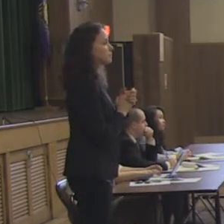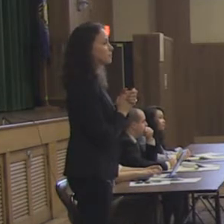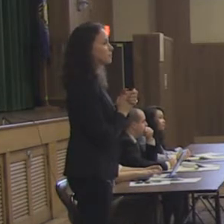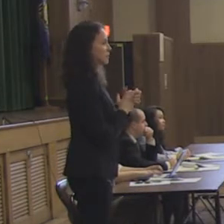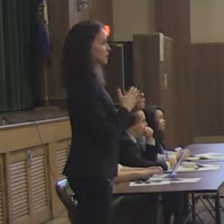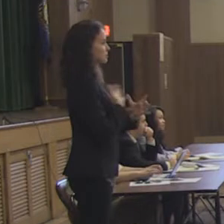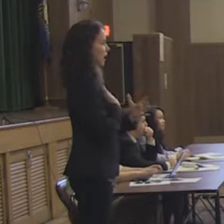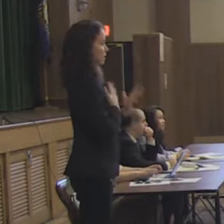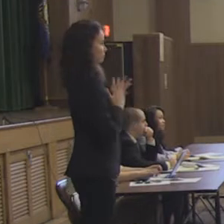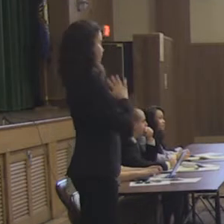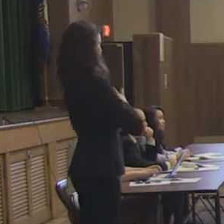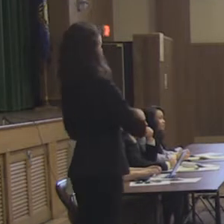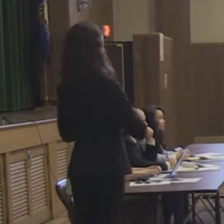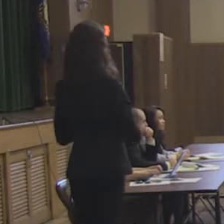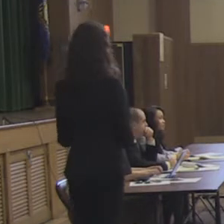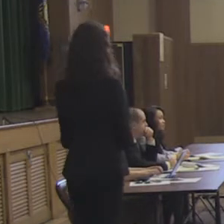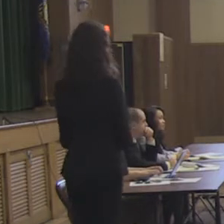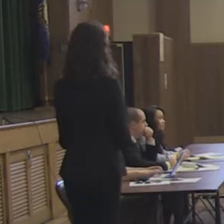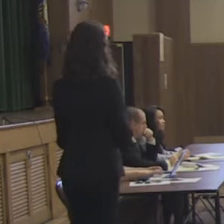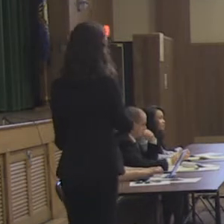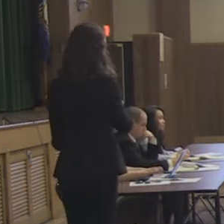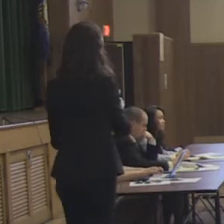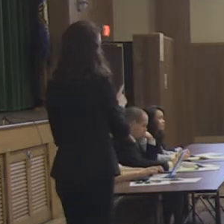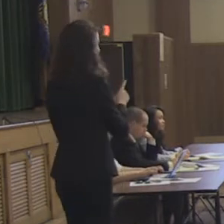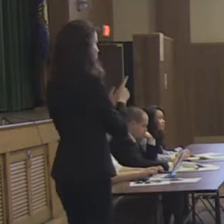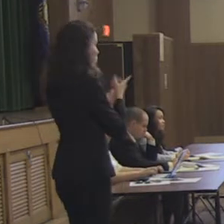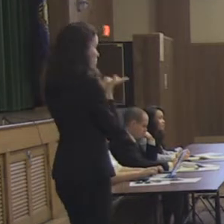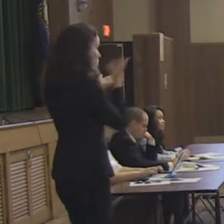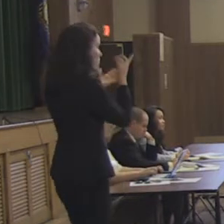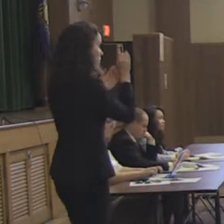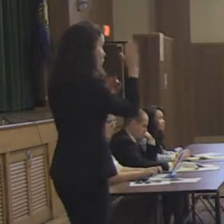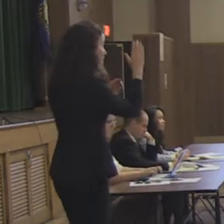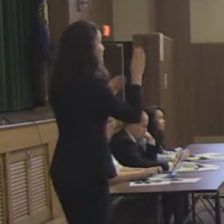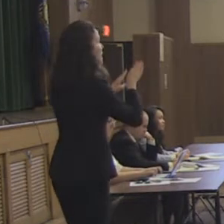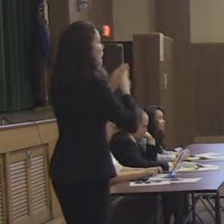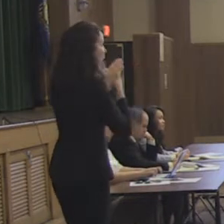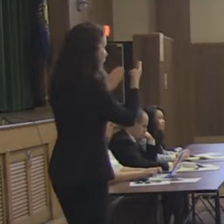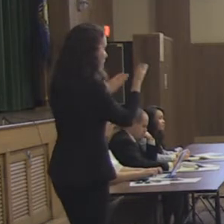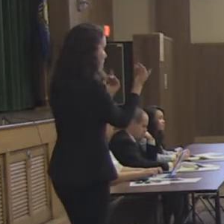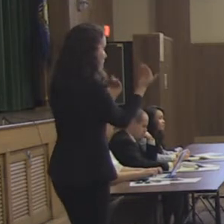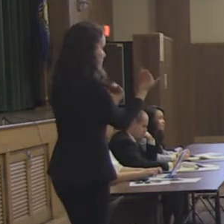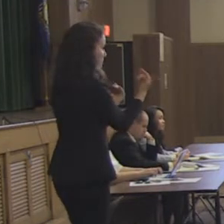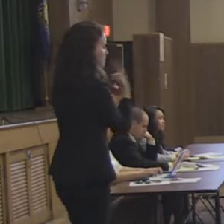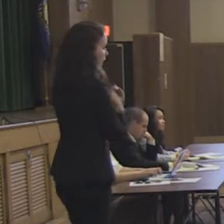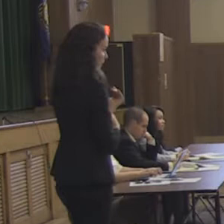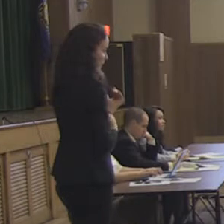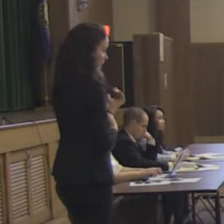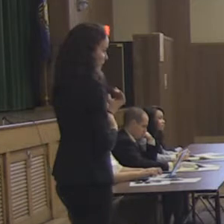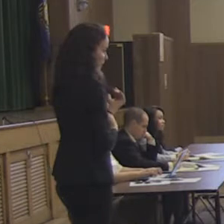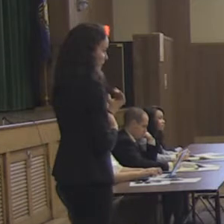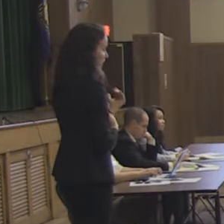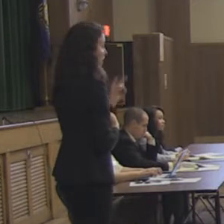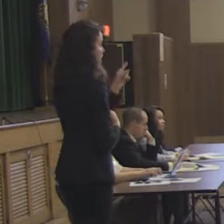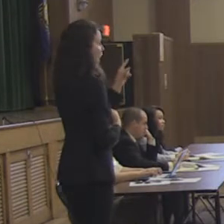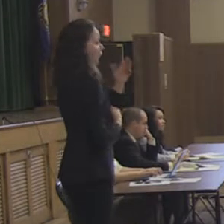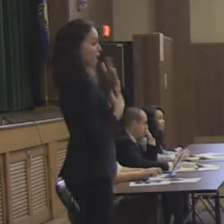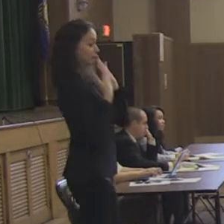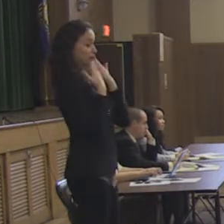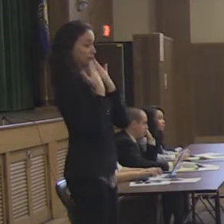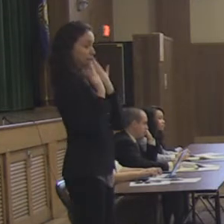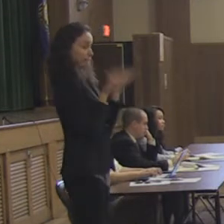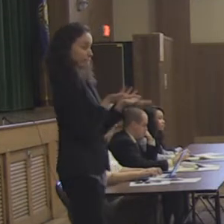where we need to get transparency from DOC. They refuse, they say they don't have